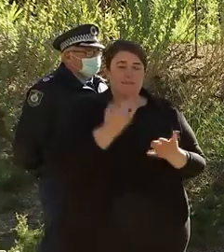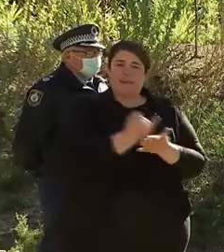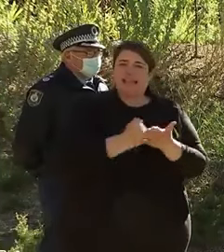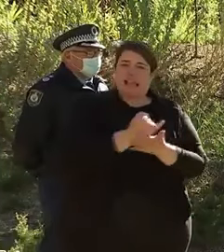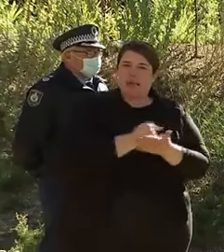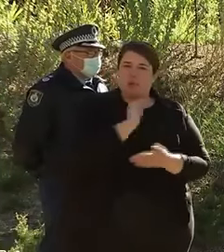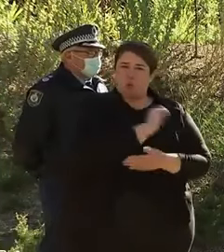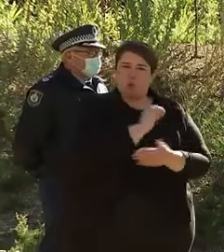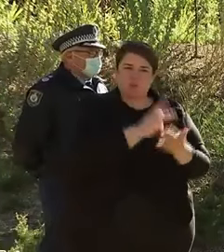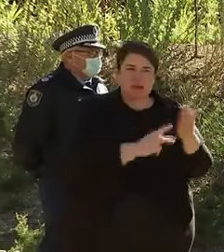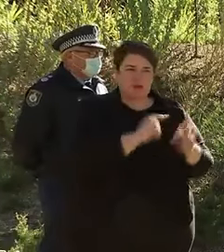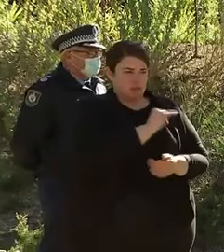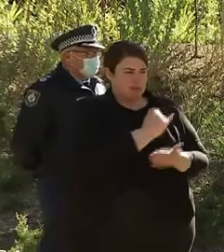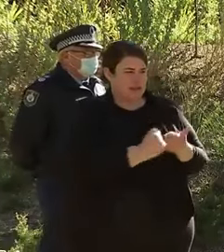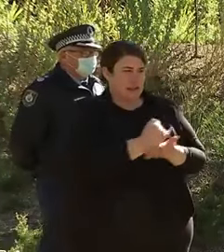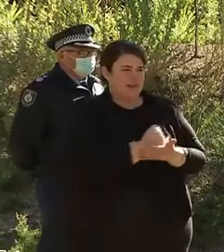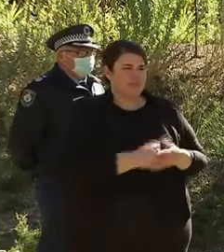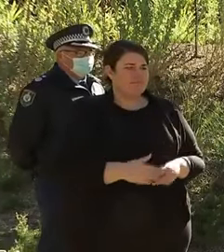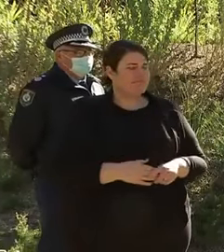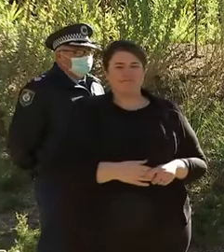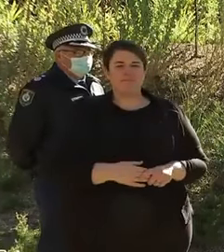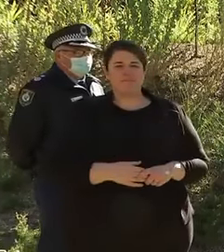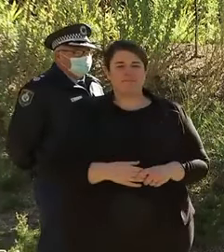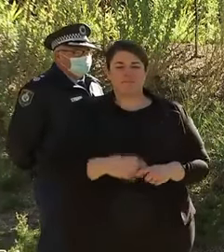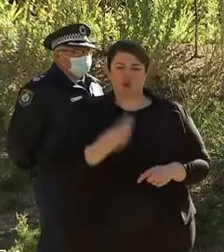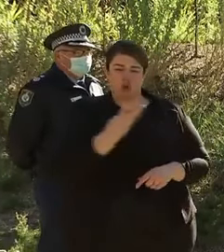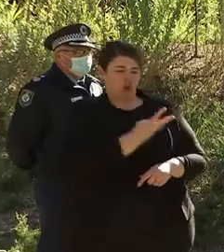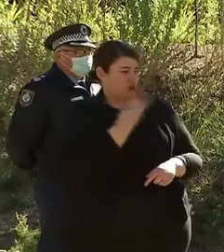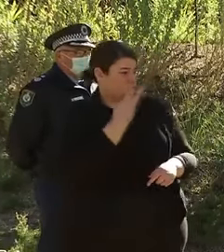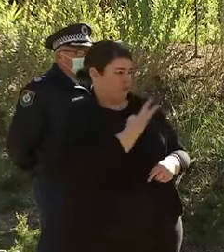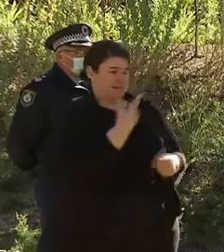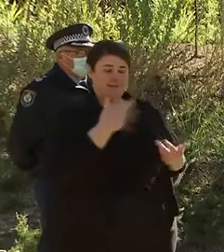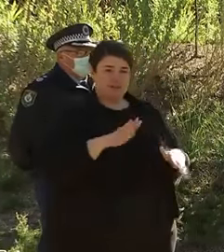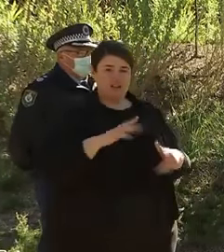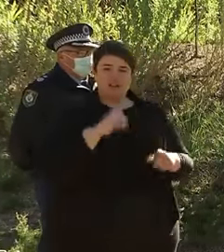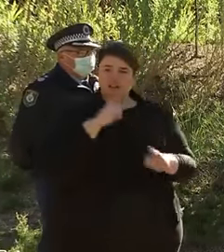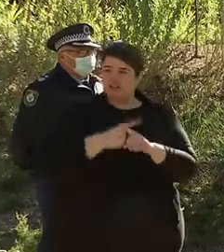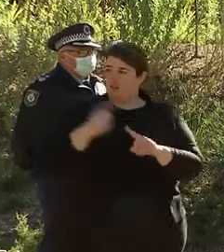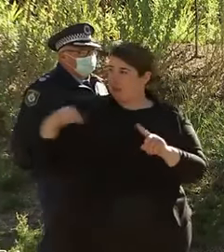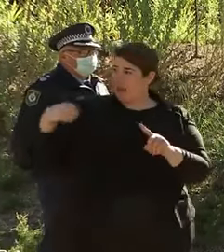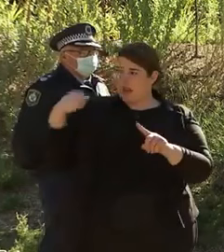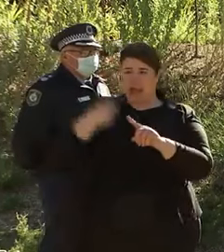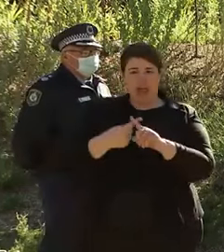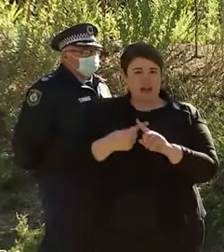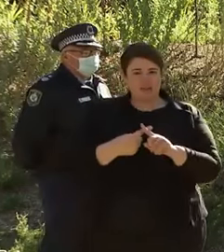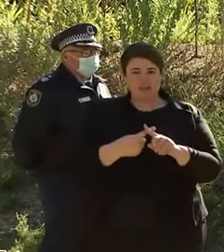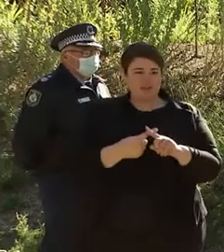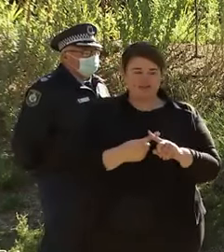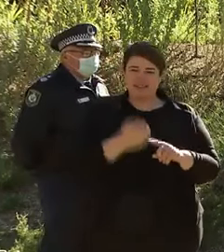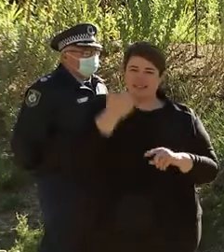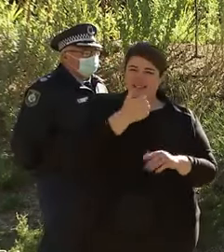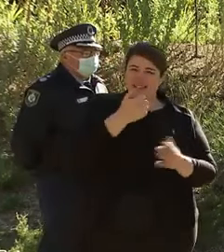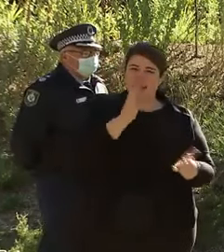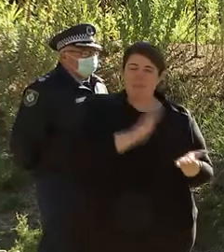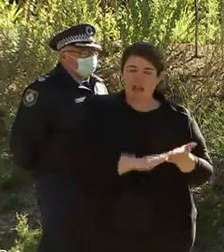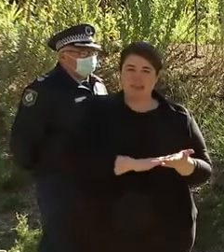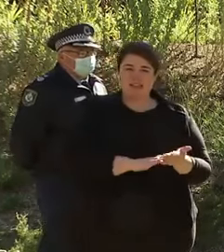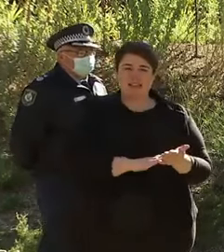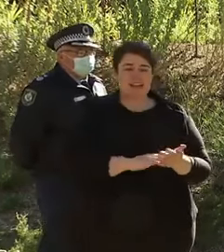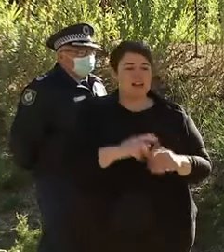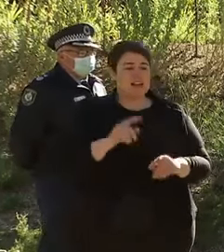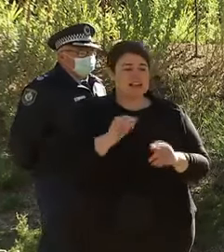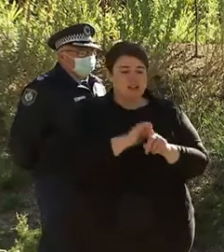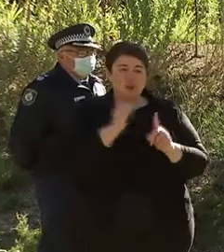No, look, as the Premier and I and Dr. Chant have said, for the last 16 months, there is an evolution of